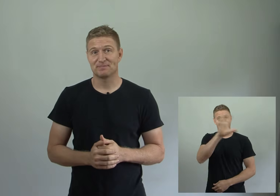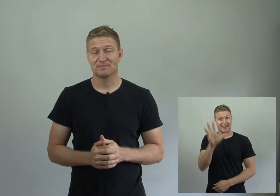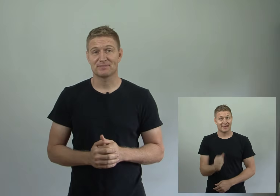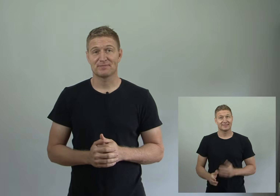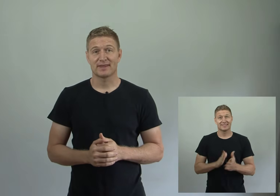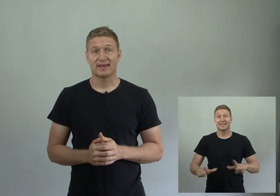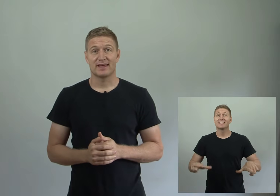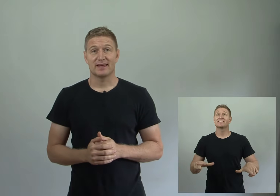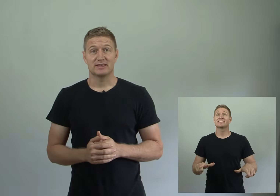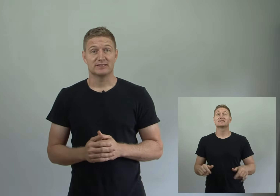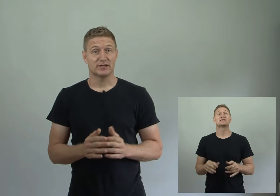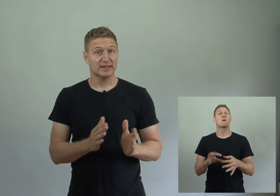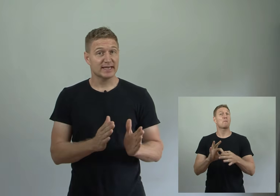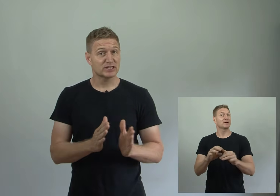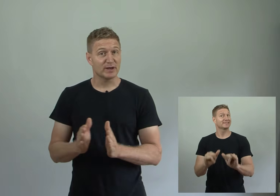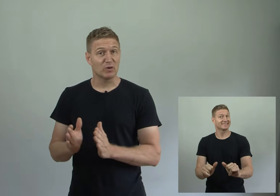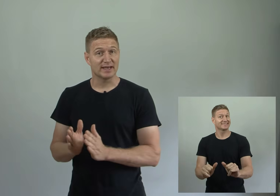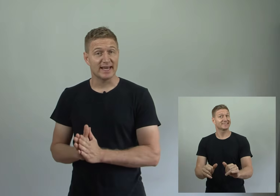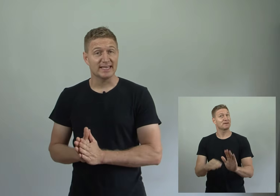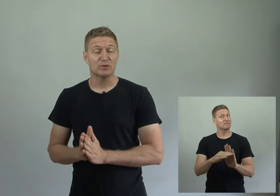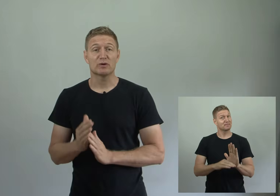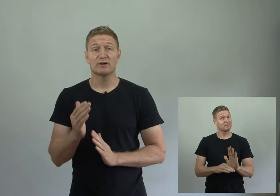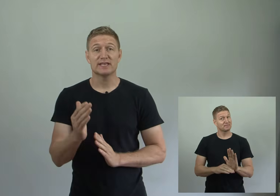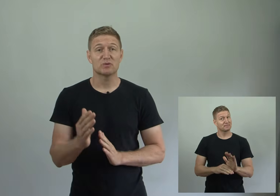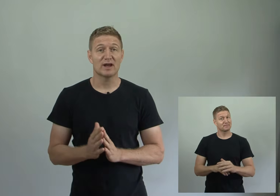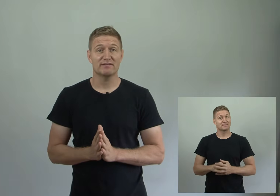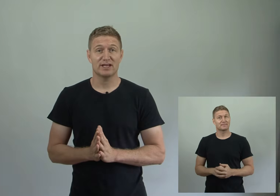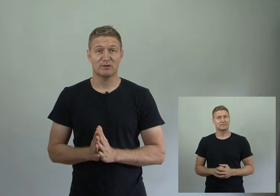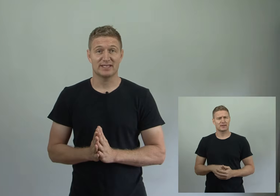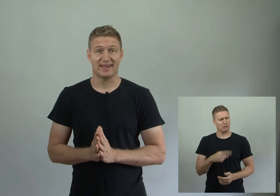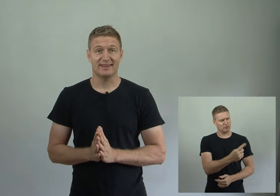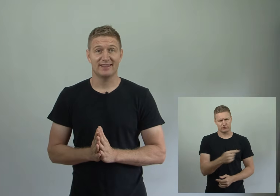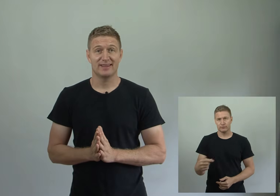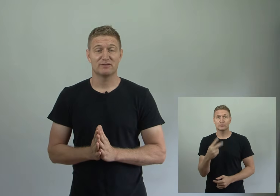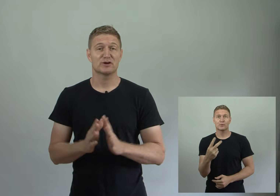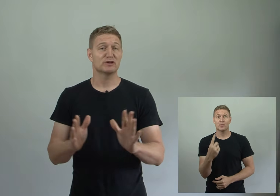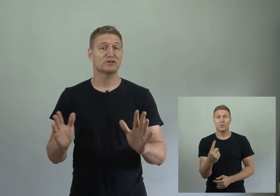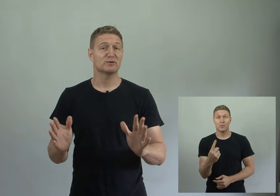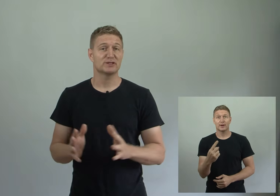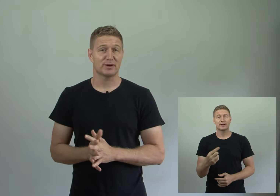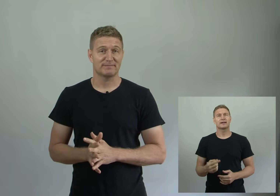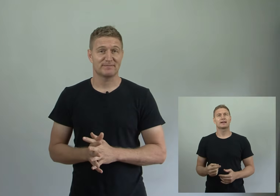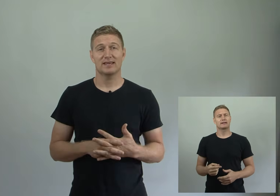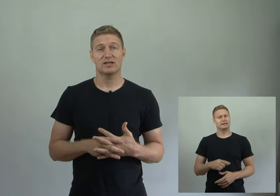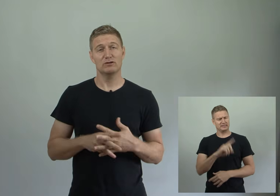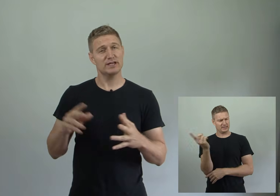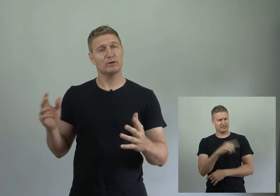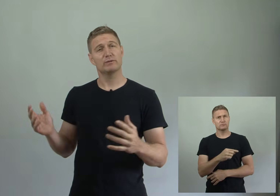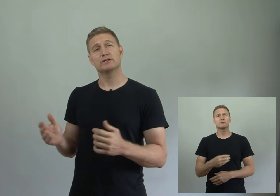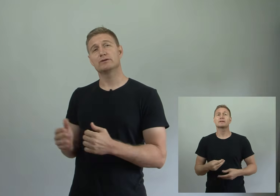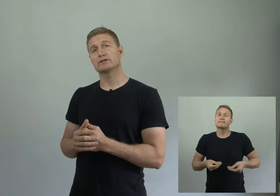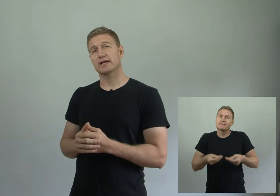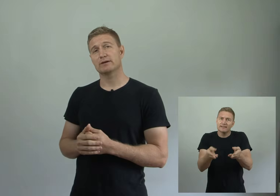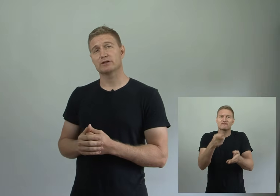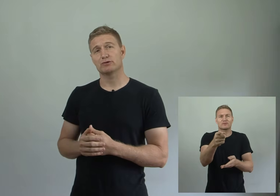lessons. During the next 21 days, we will release one video a day for you to enjoy. Usually when